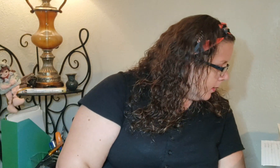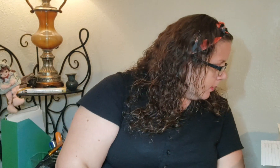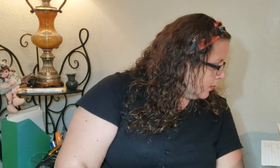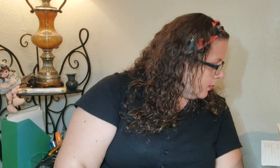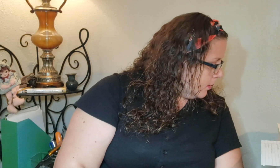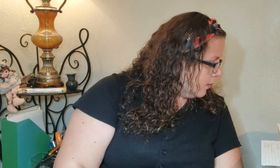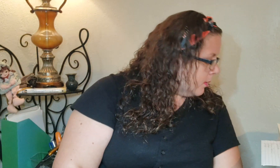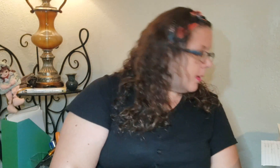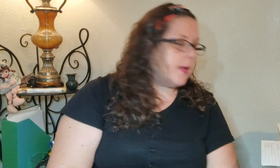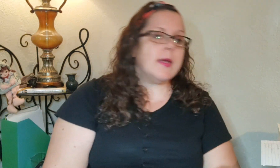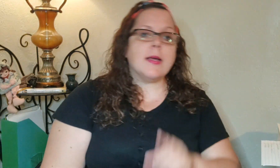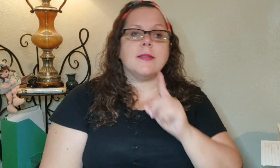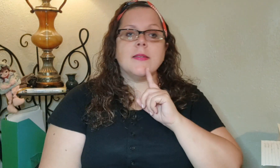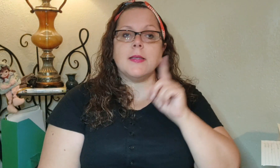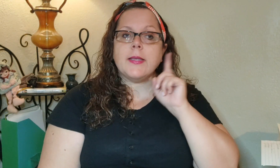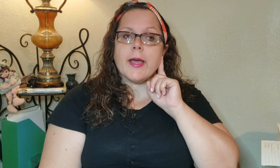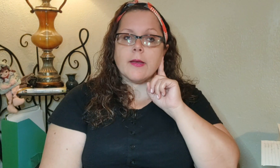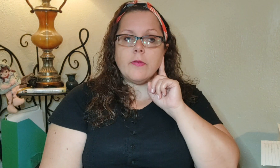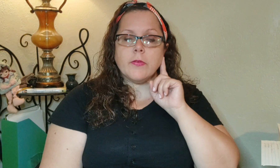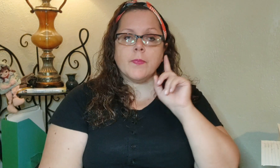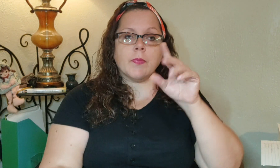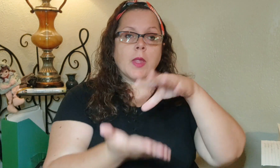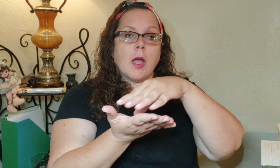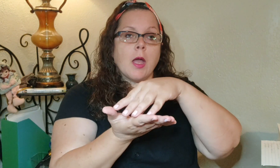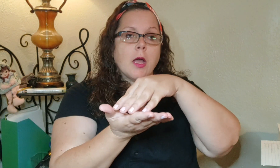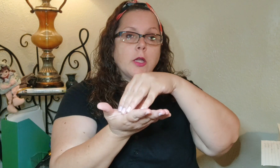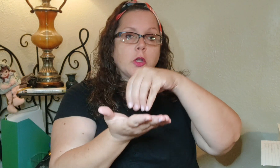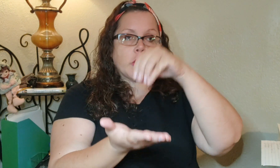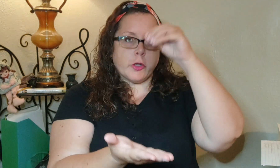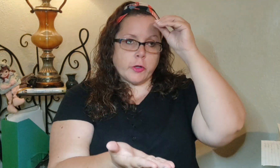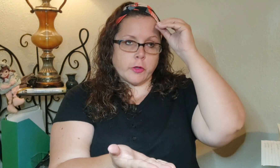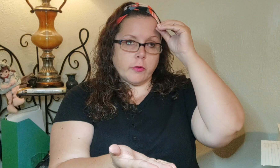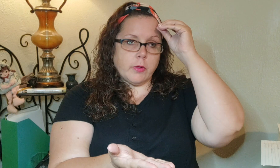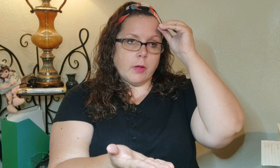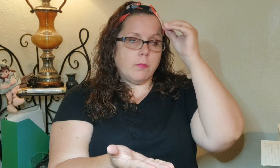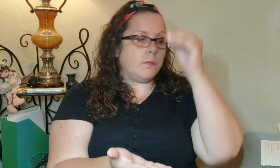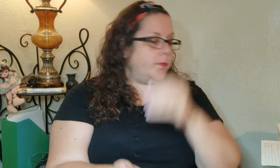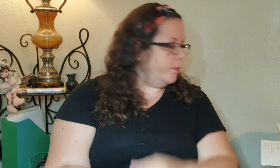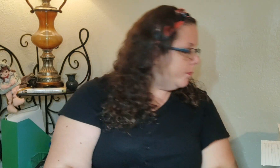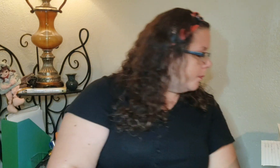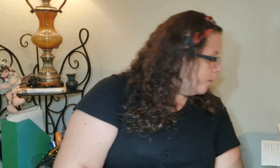and it's deaf, learn,